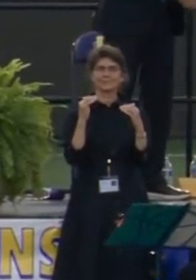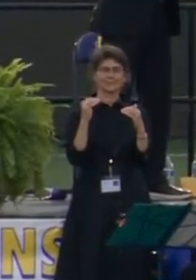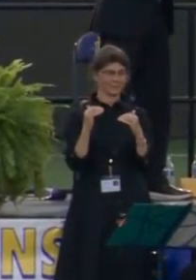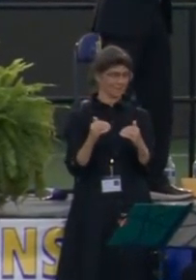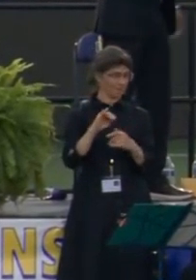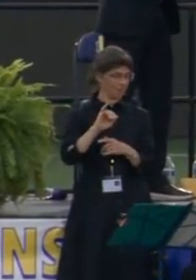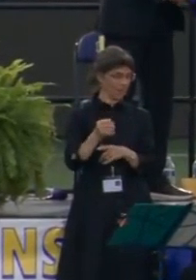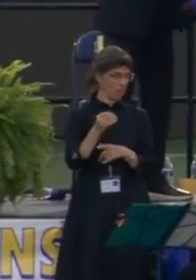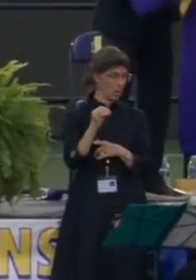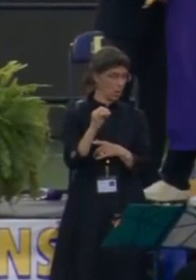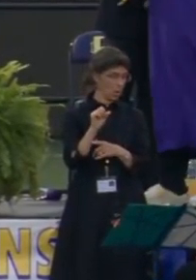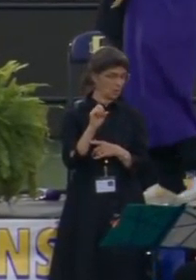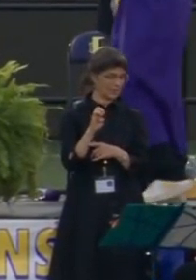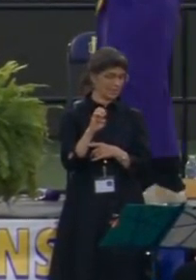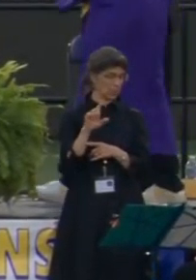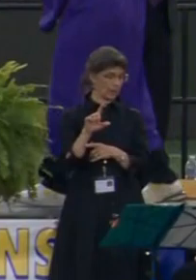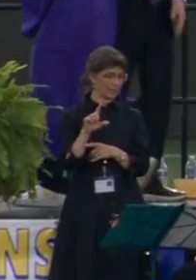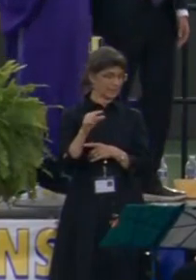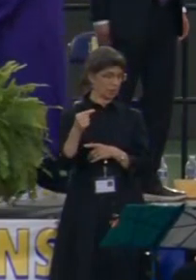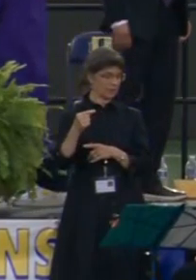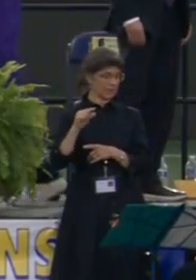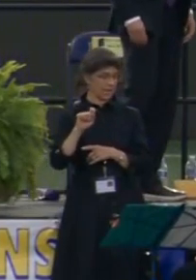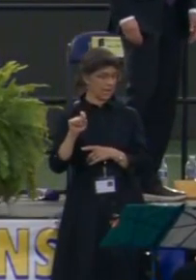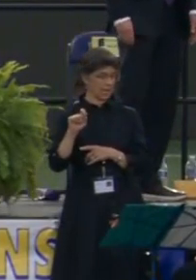Jose Luis Gonzalez Ledesma.